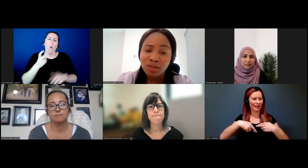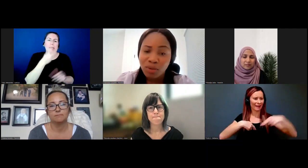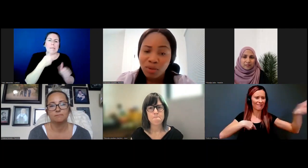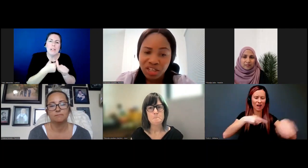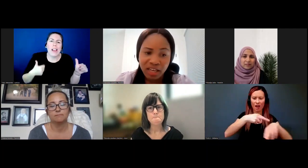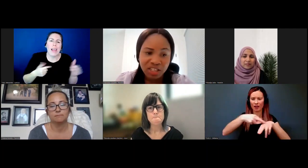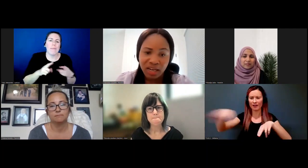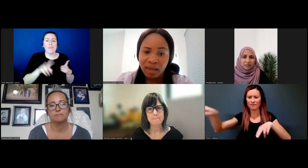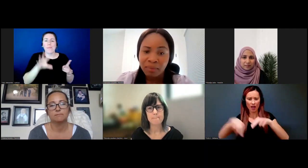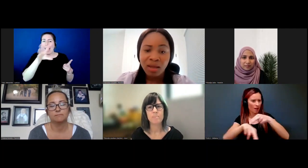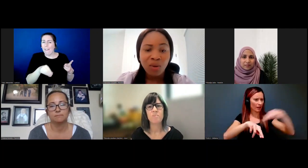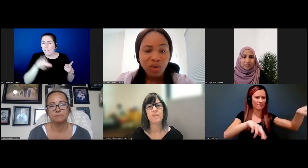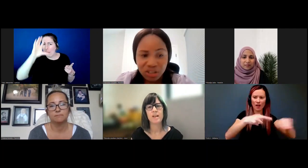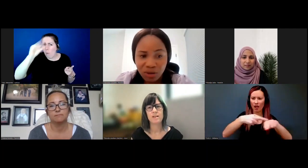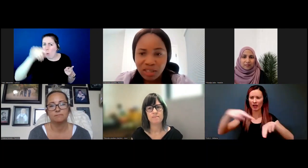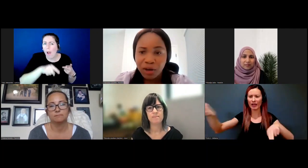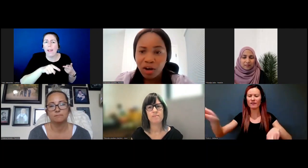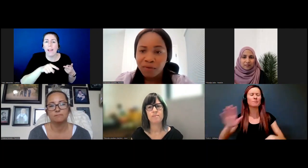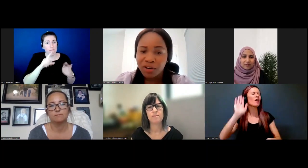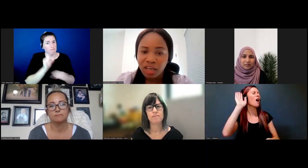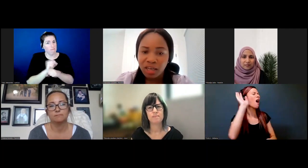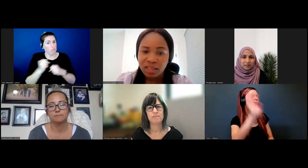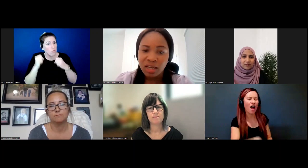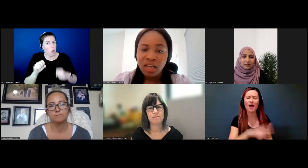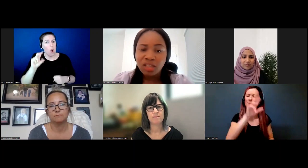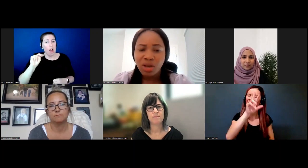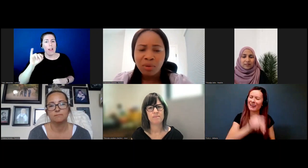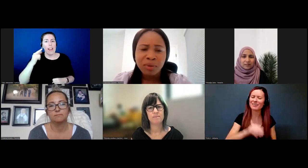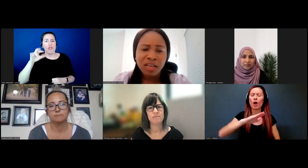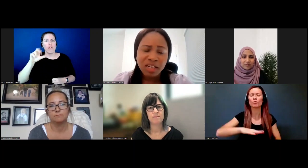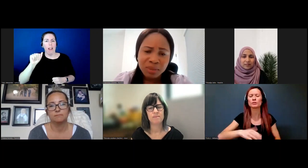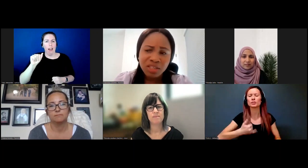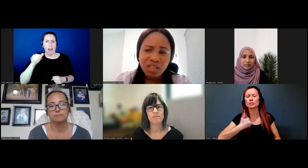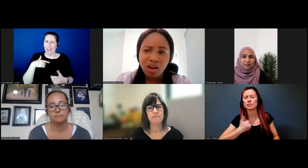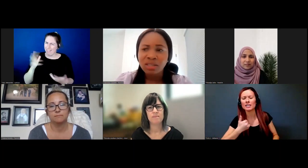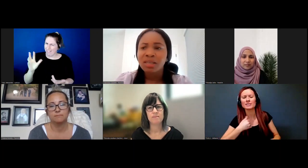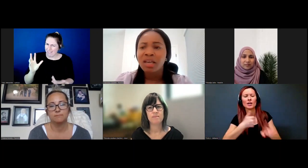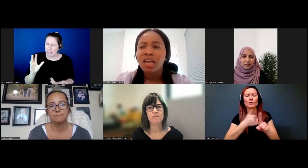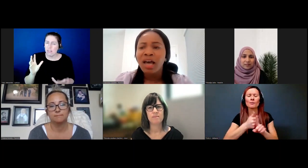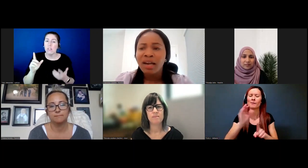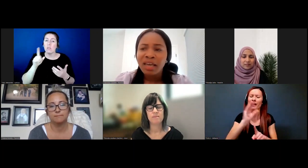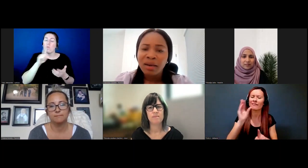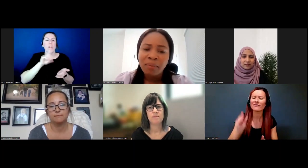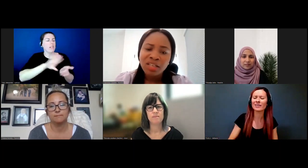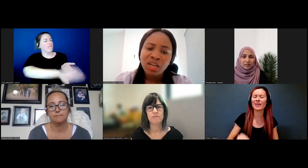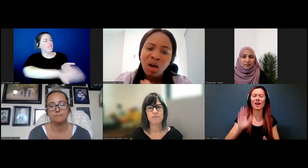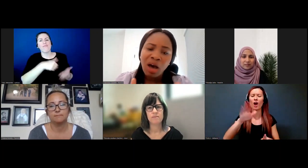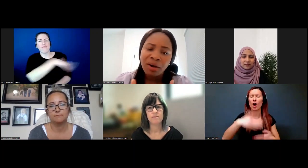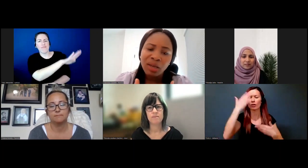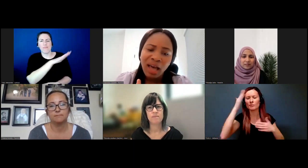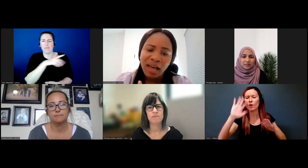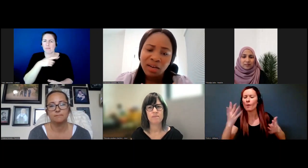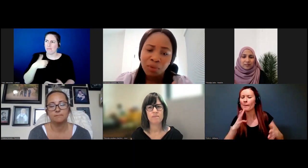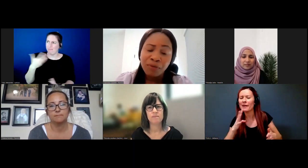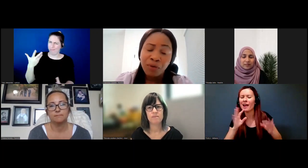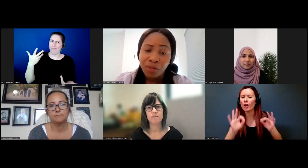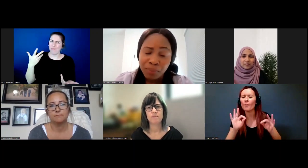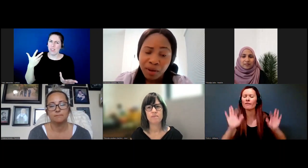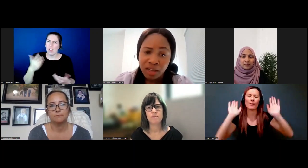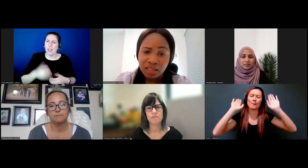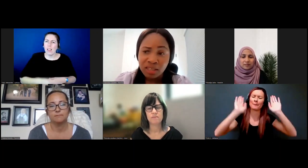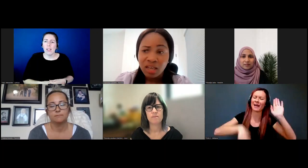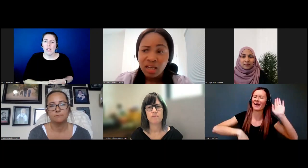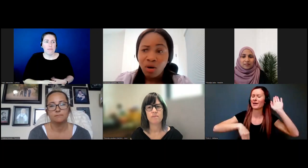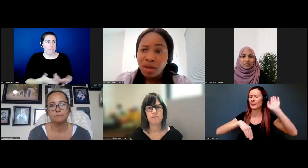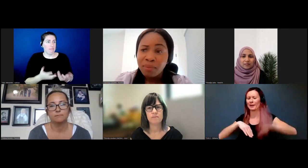boy that has so much energy in him, which is so typical of a kid. So I was being dismissed a lot. And I can imagine how hard it would be for